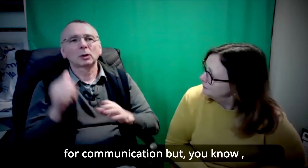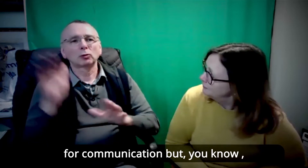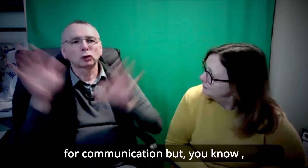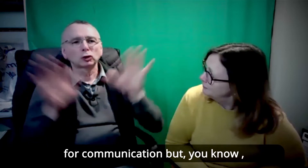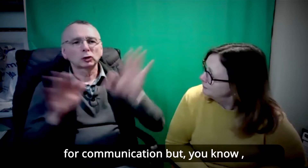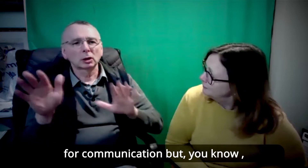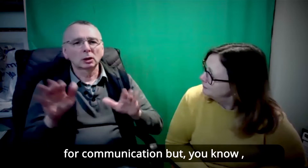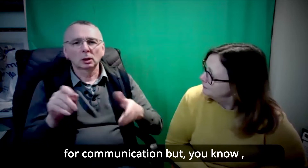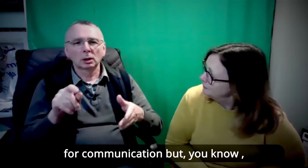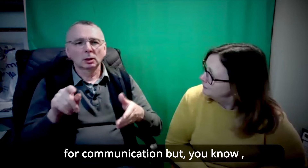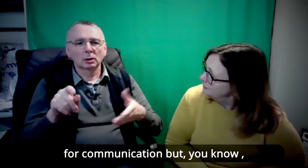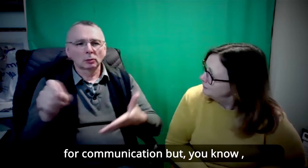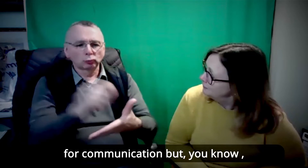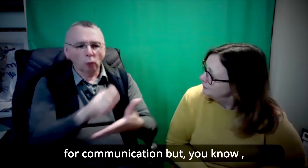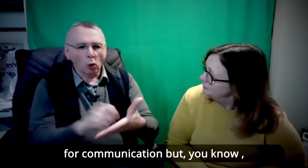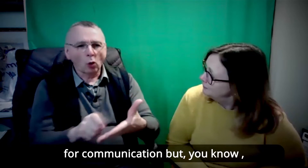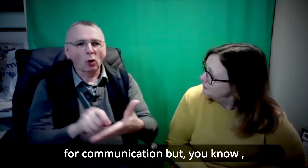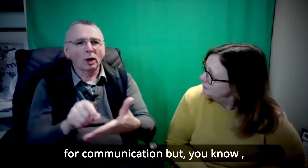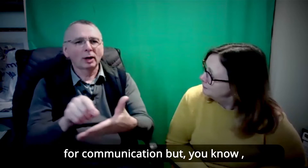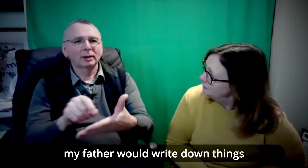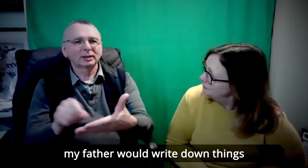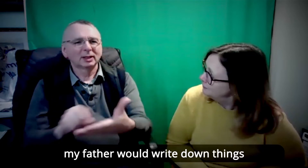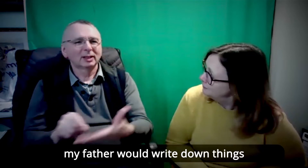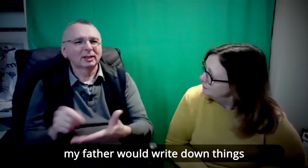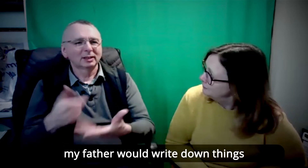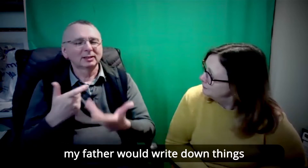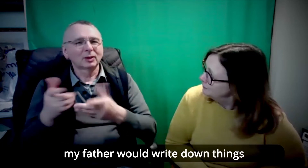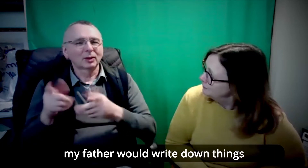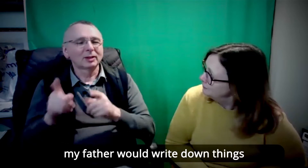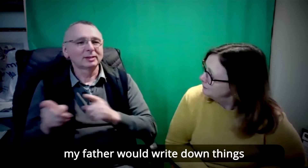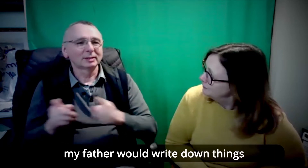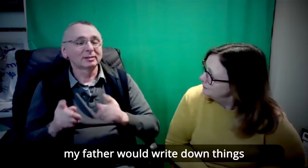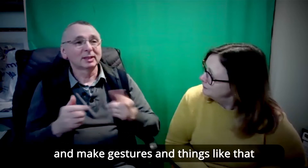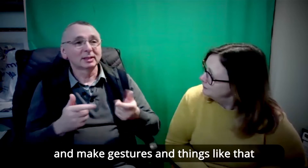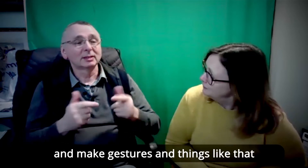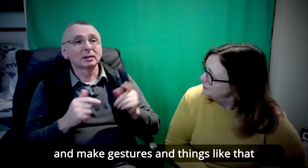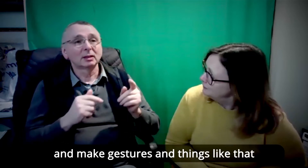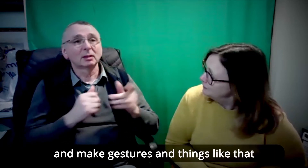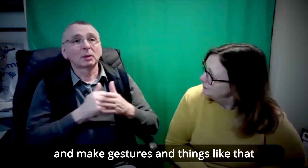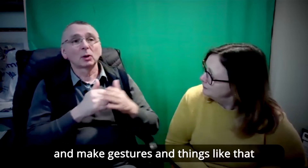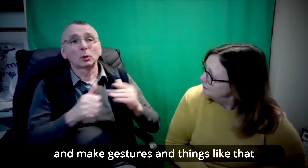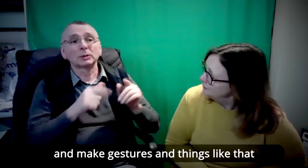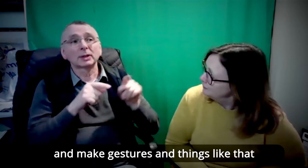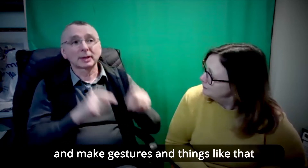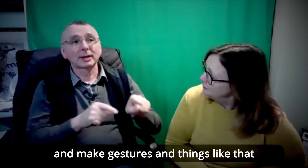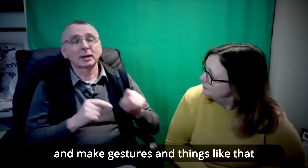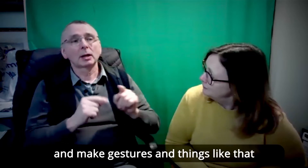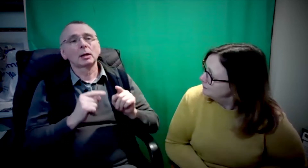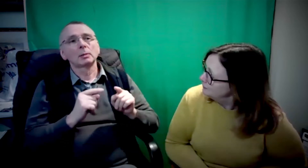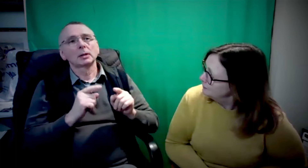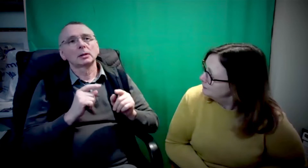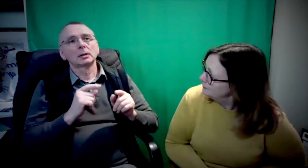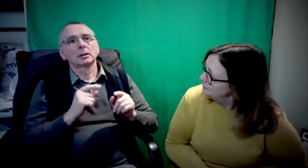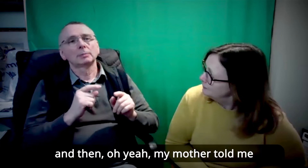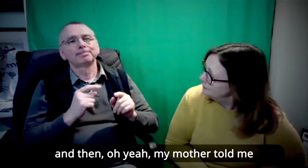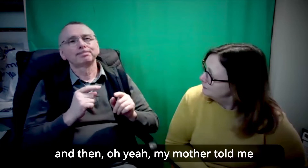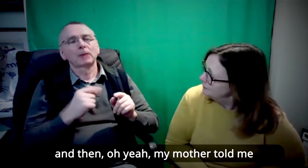communication. But, you know, my father would write down things and make gestures and things like that.